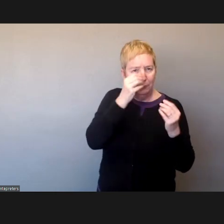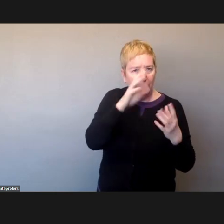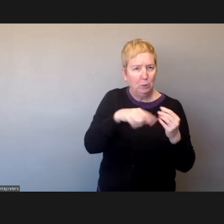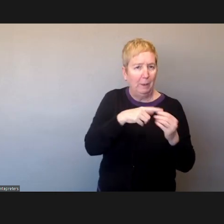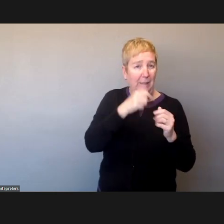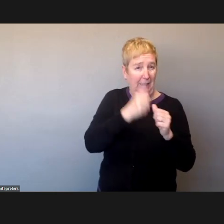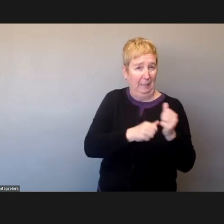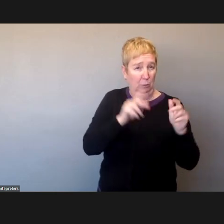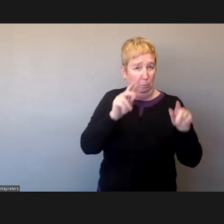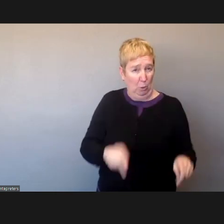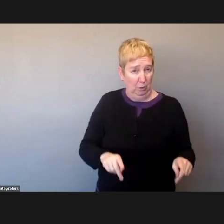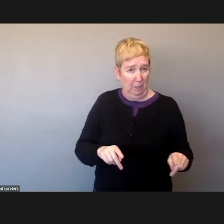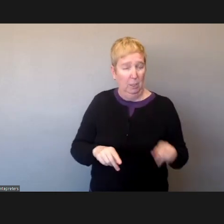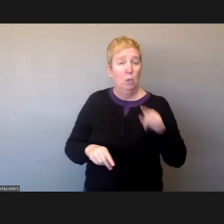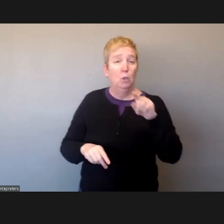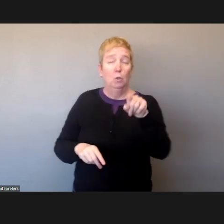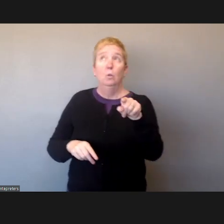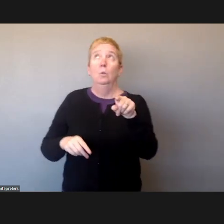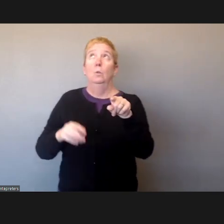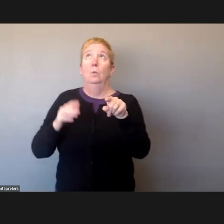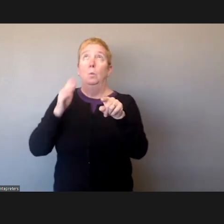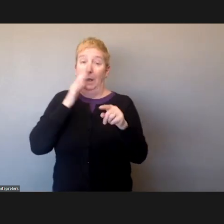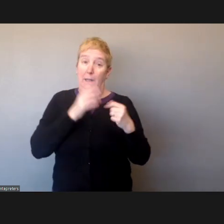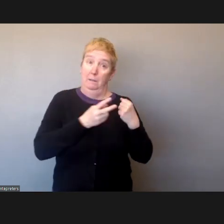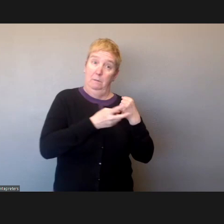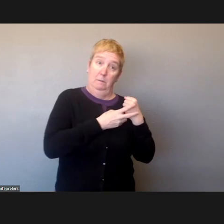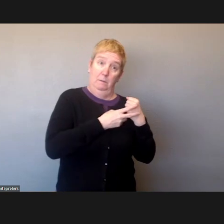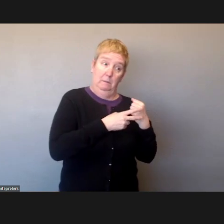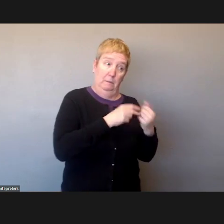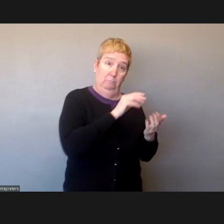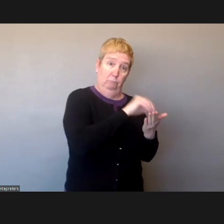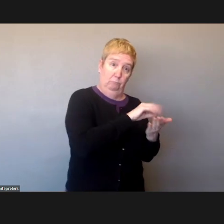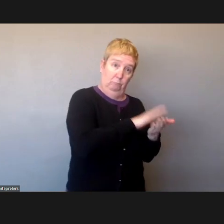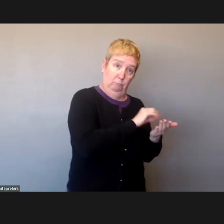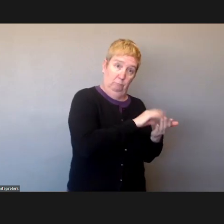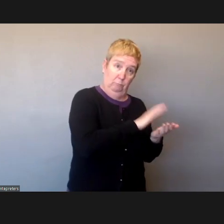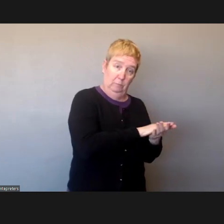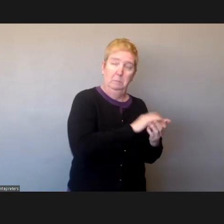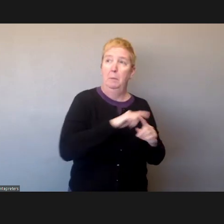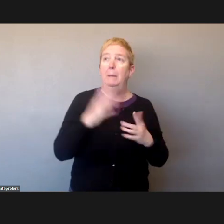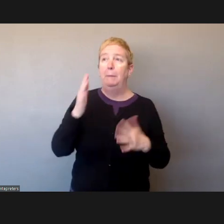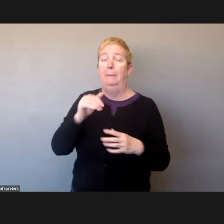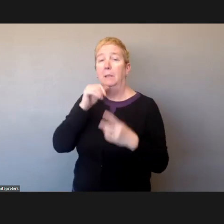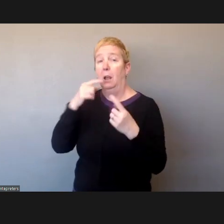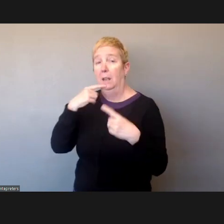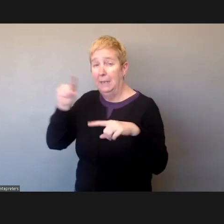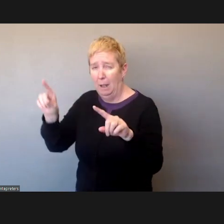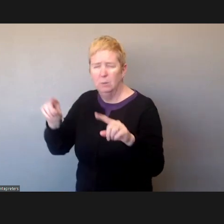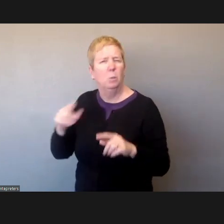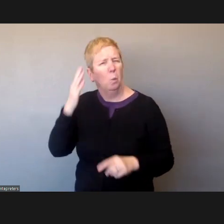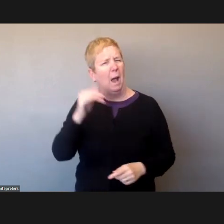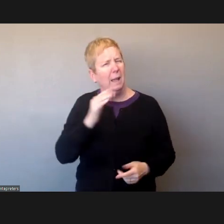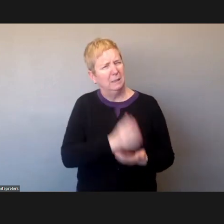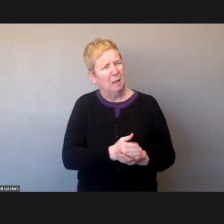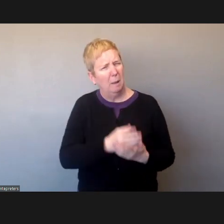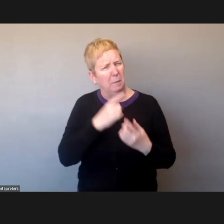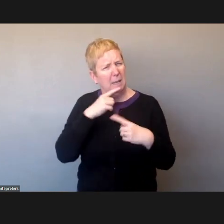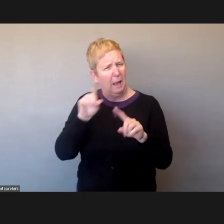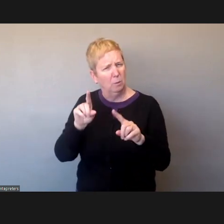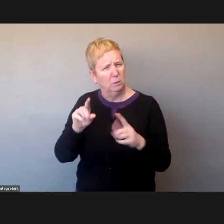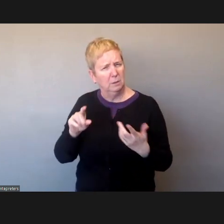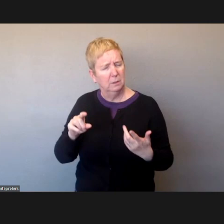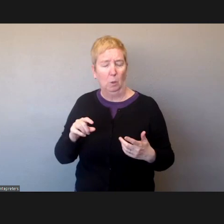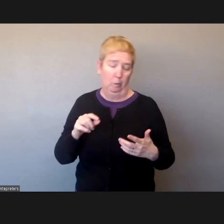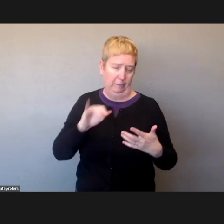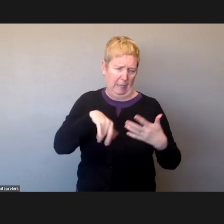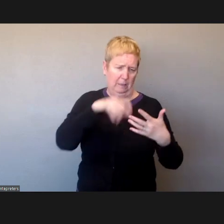to be keeping that we could find through public records, but why are you not reporting it? So